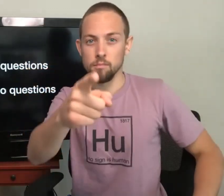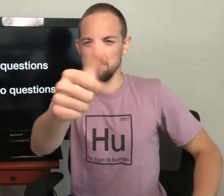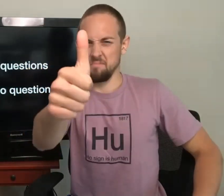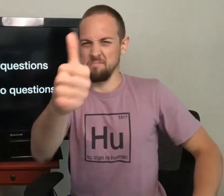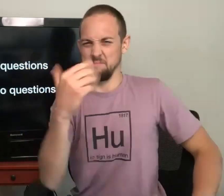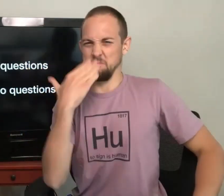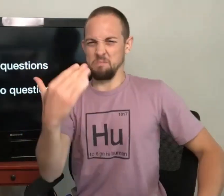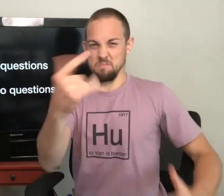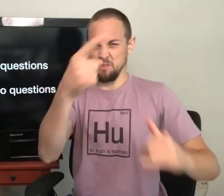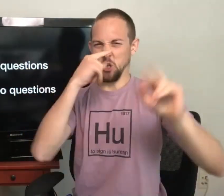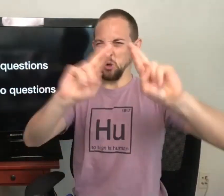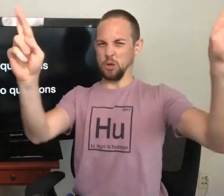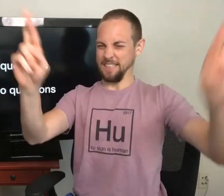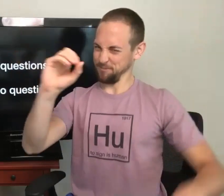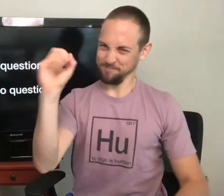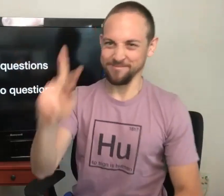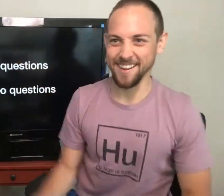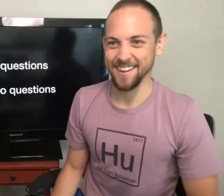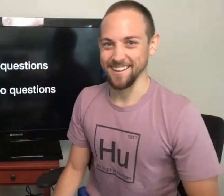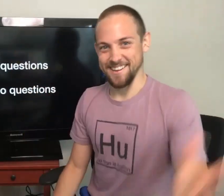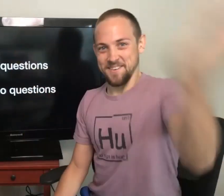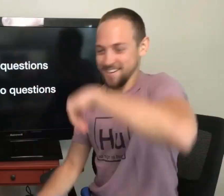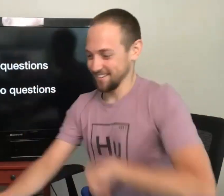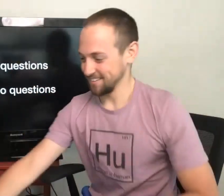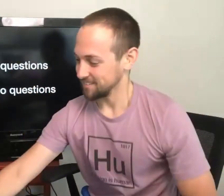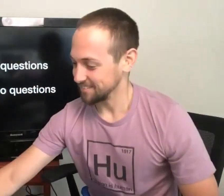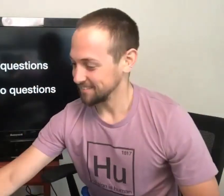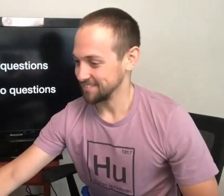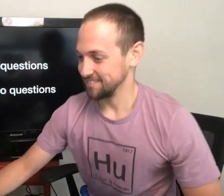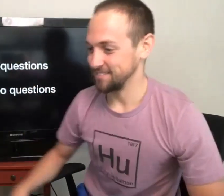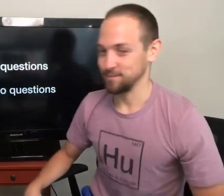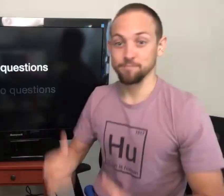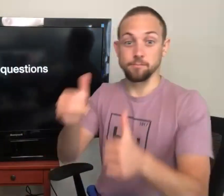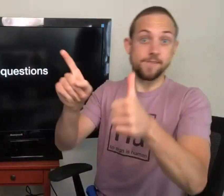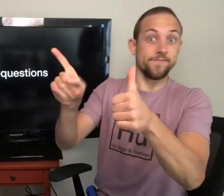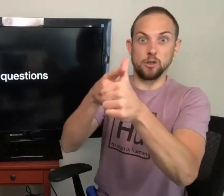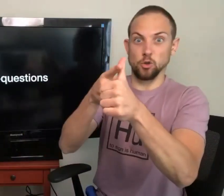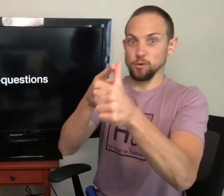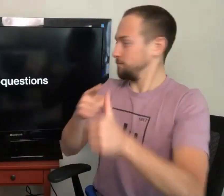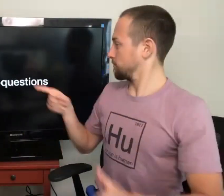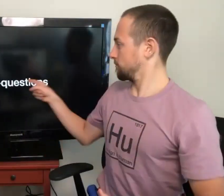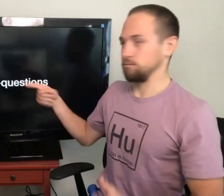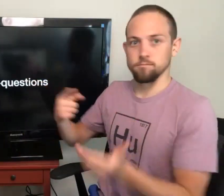Warm up those eyebrow muscles. That looks terrific. You look ready. Let's dive in.